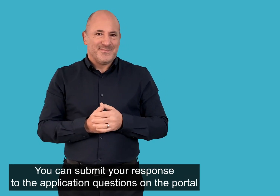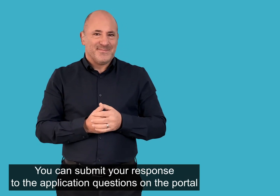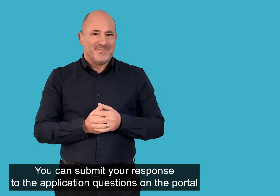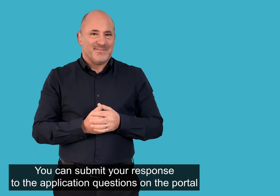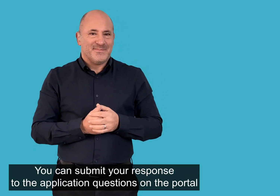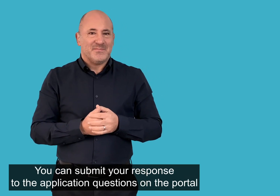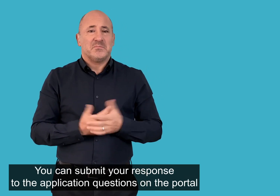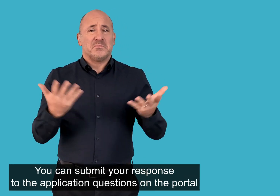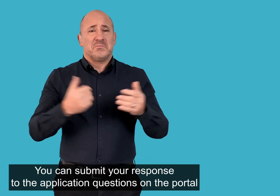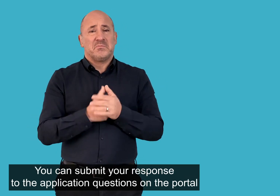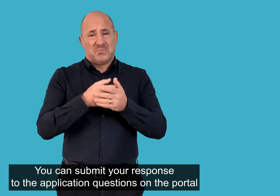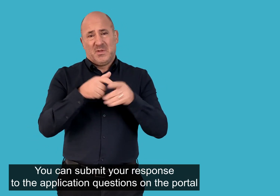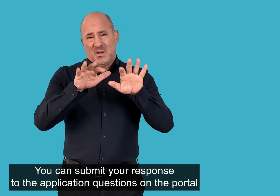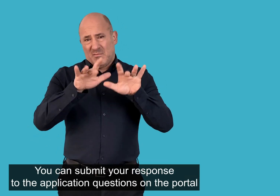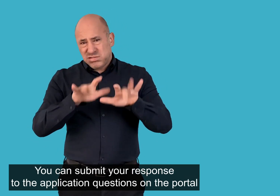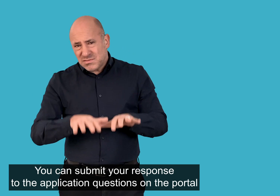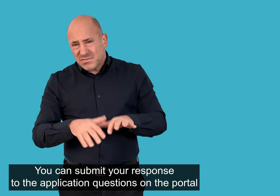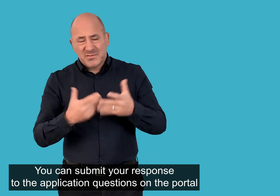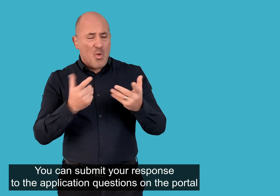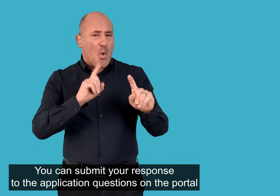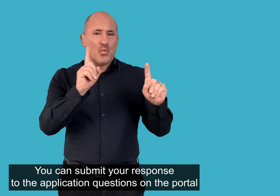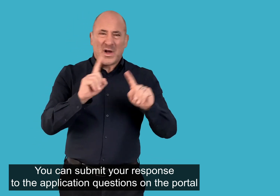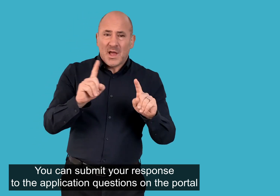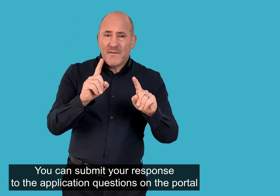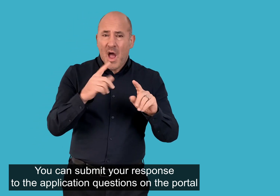You can submit your response to the application questions on the portal